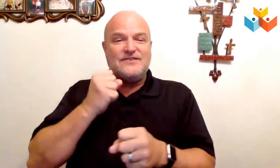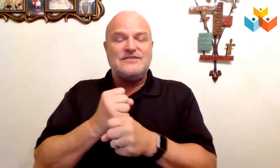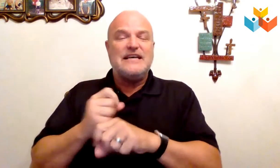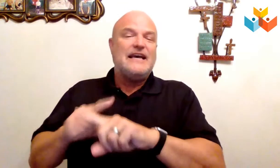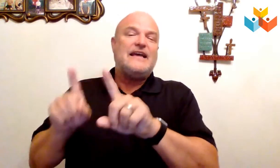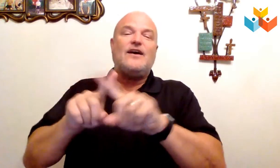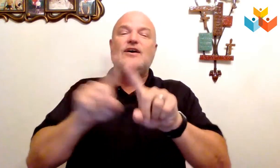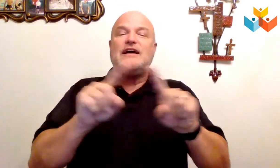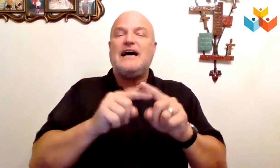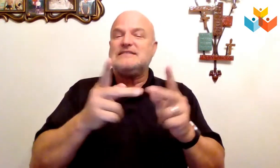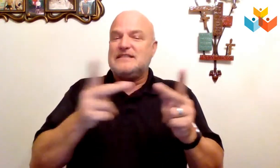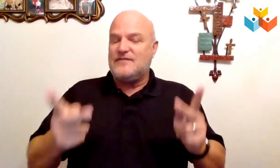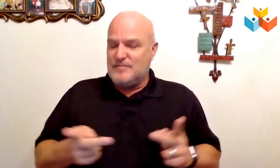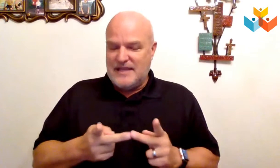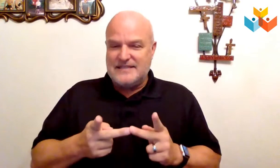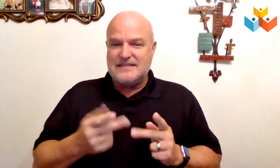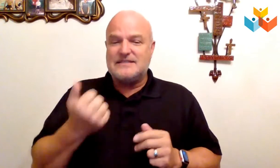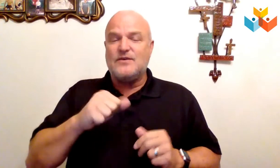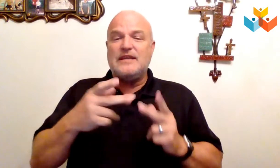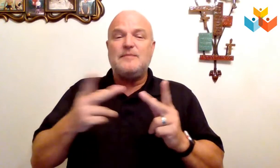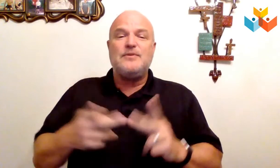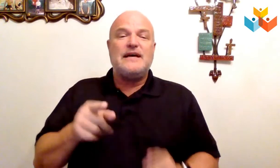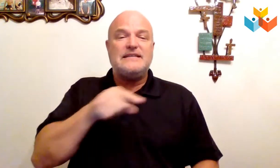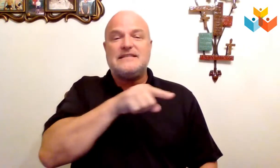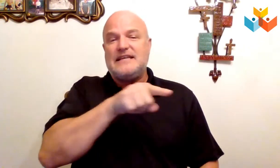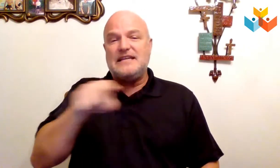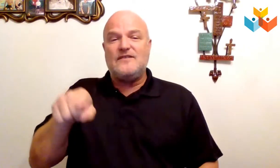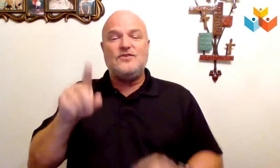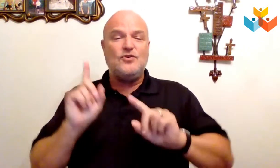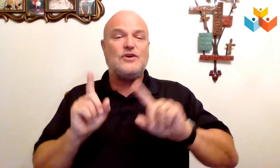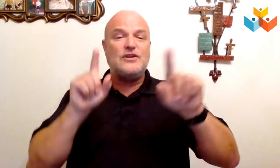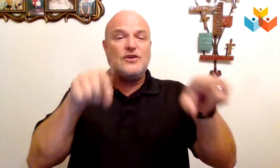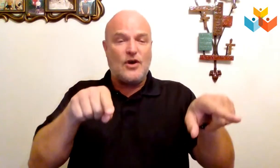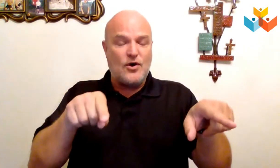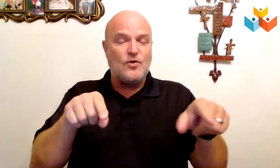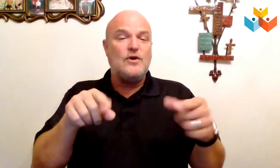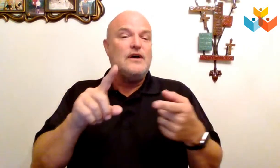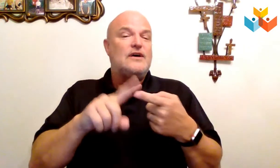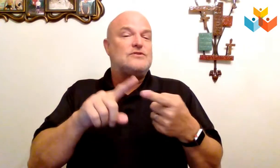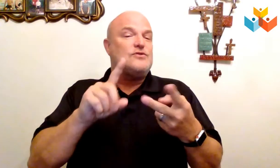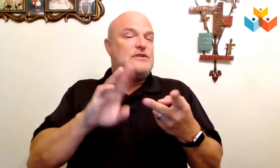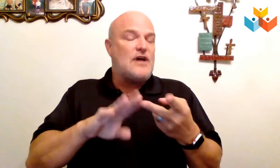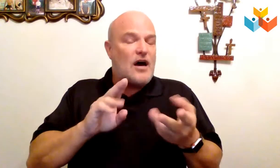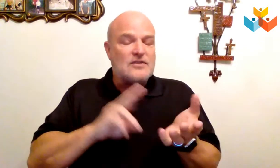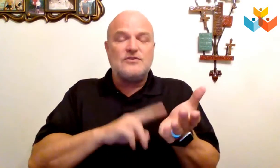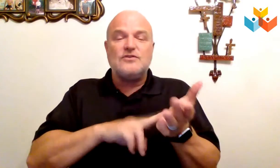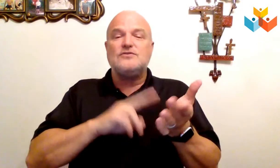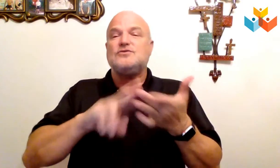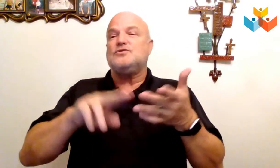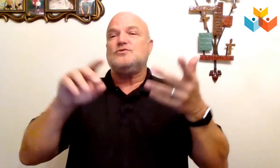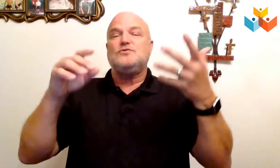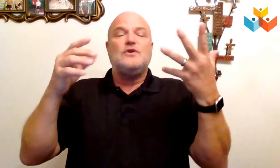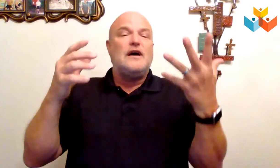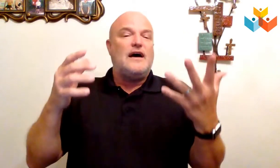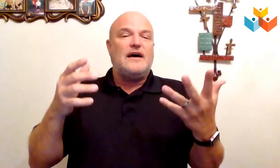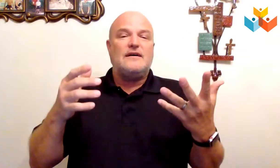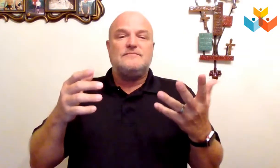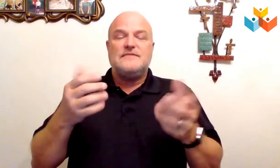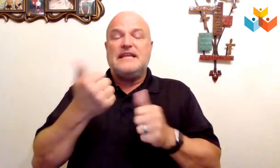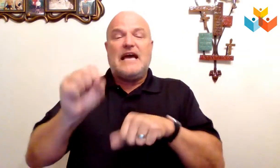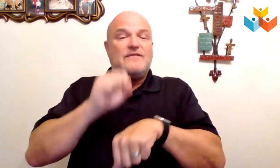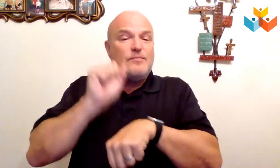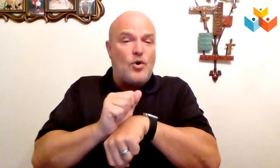for about 48 years in all kinds of different places. So any place that any of you can go, to the